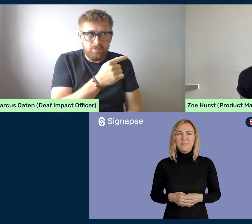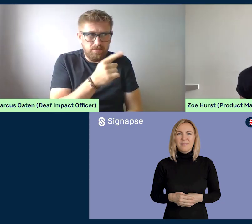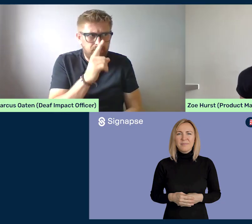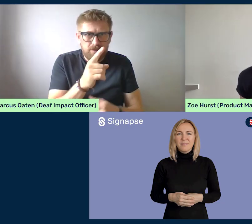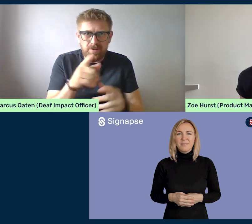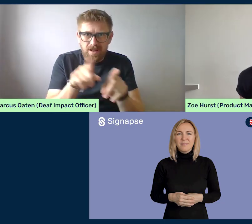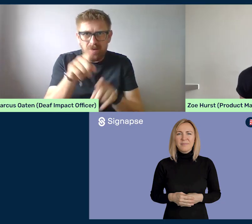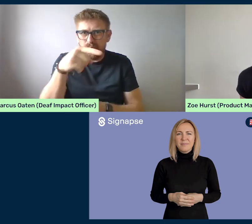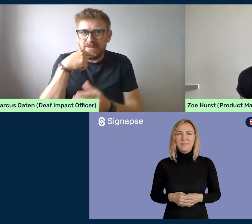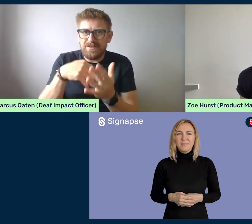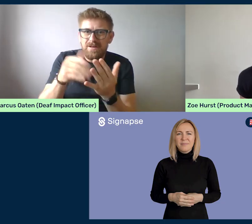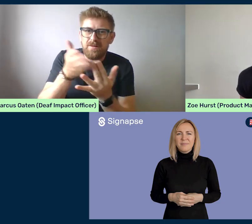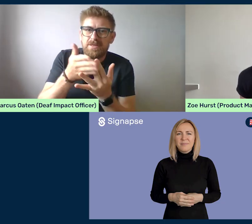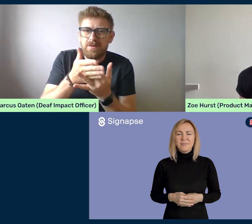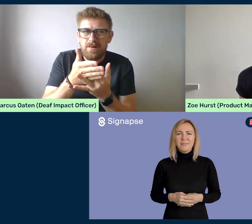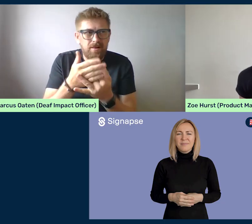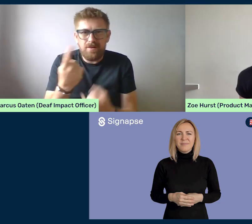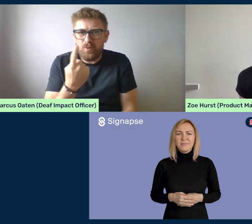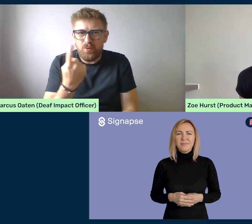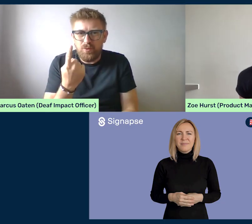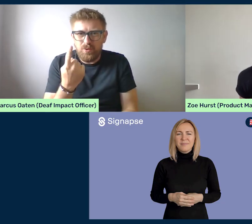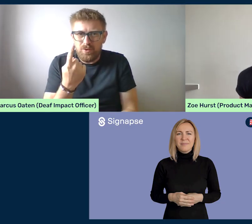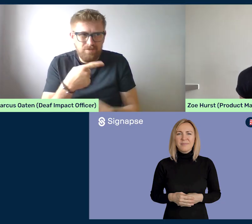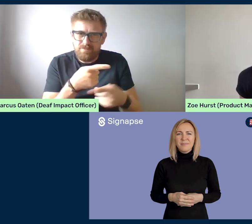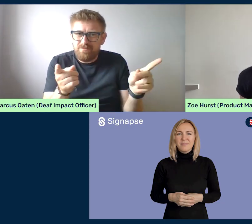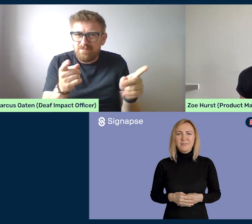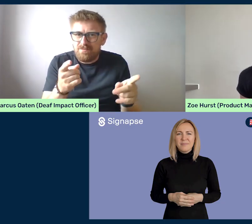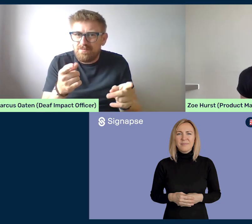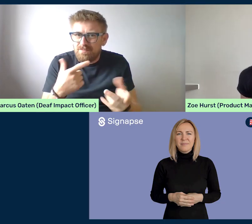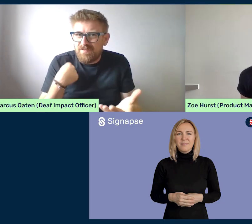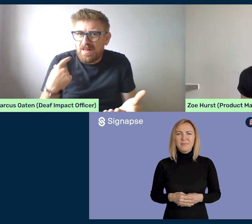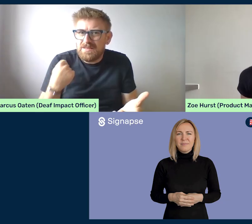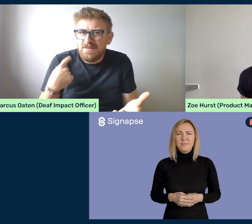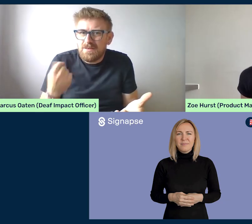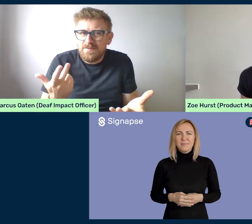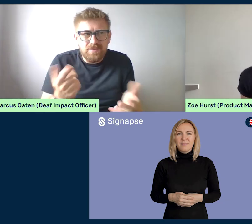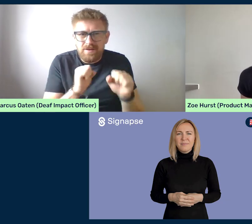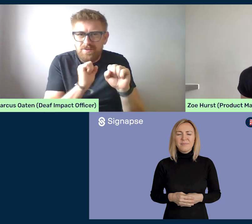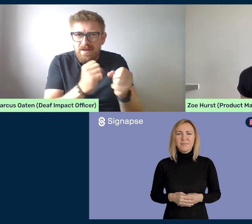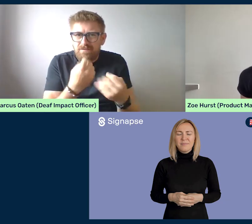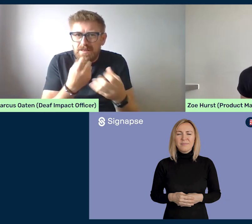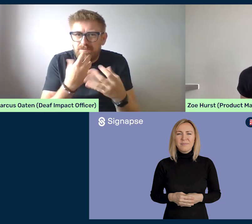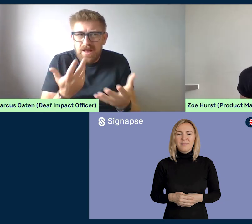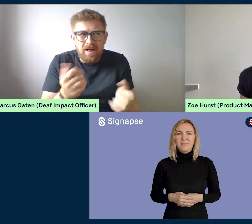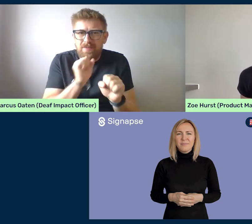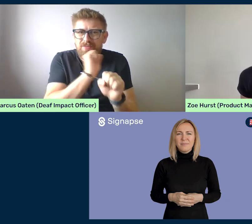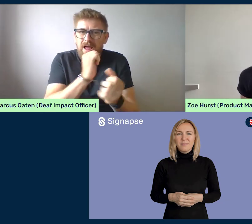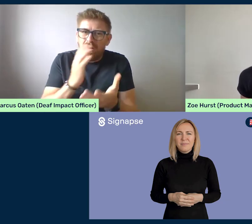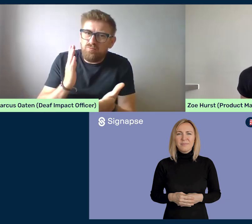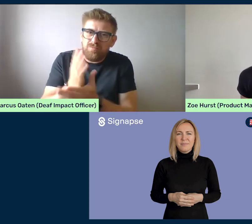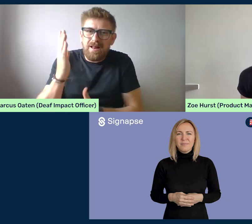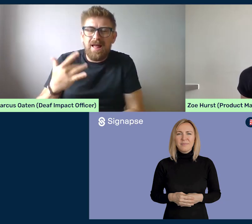the end user. But like you say, there's that middle ground, and where does that come from? And it